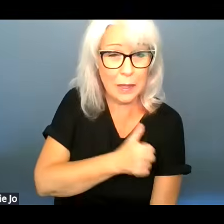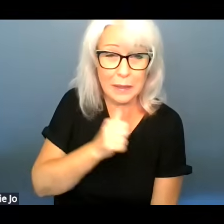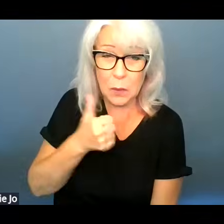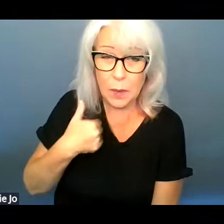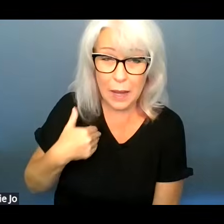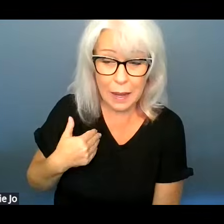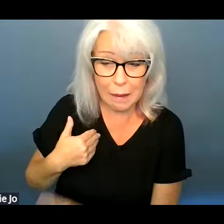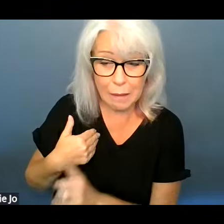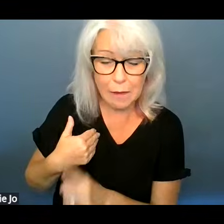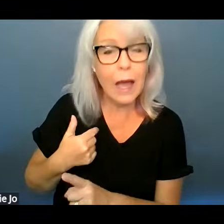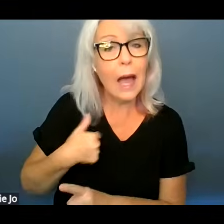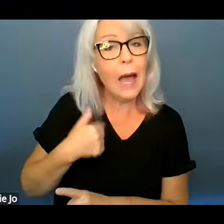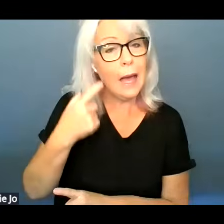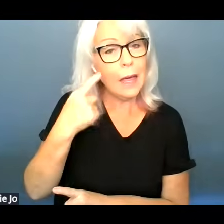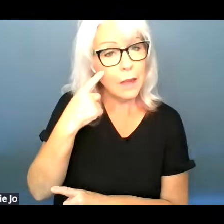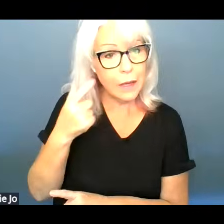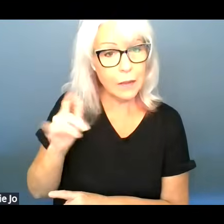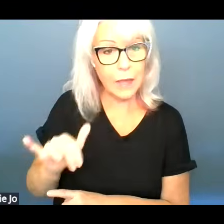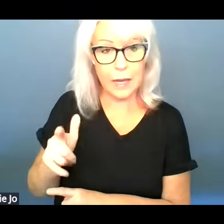is sufficient,